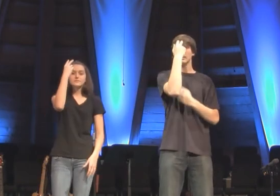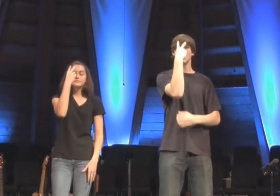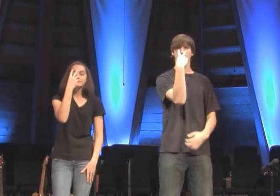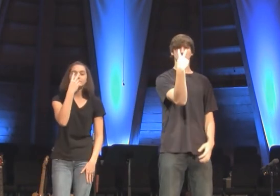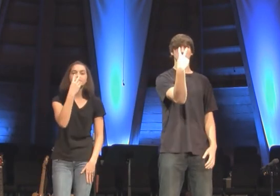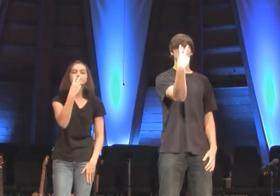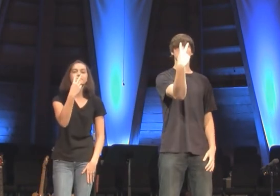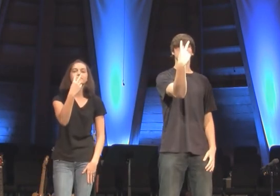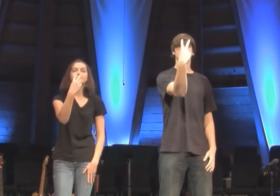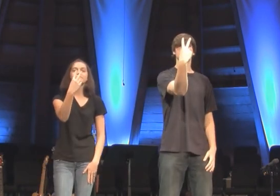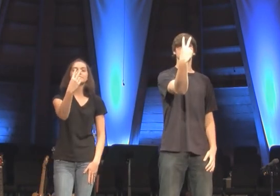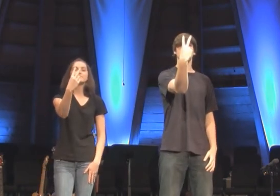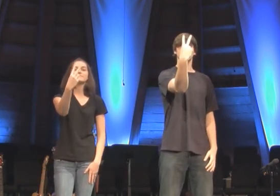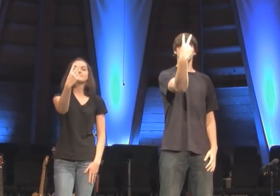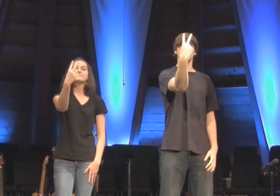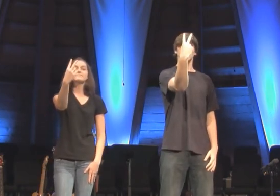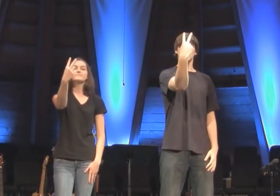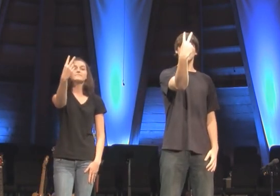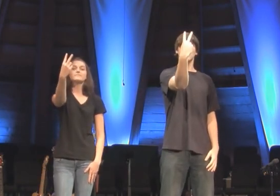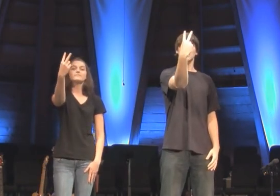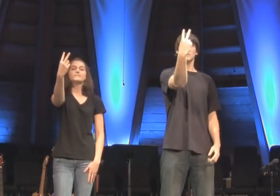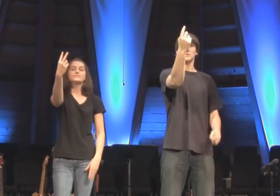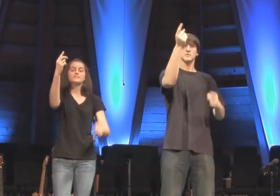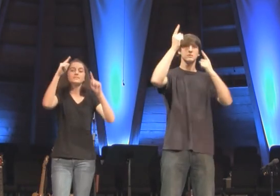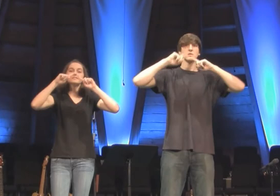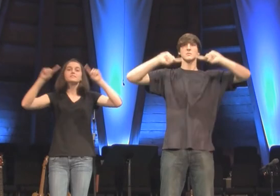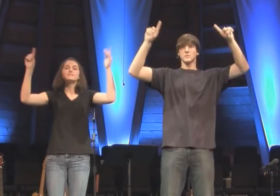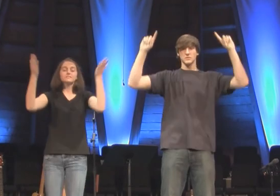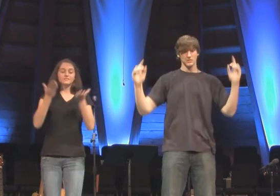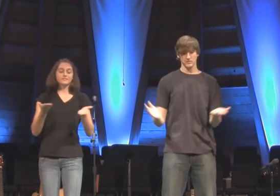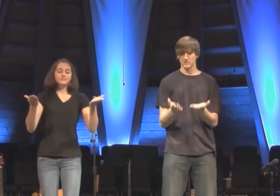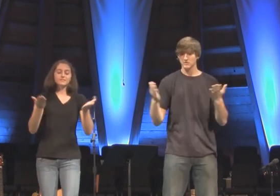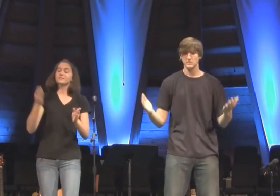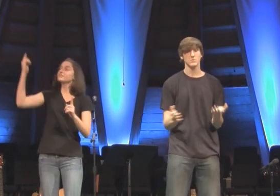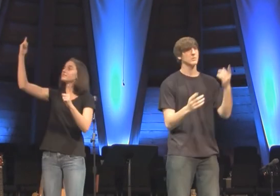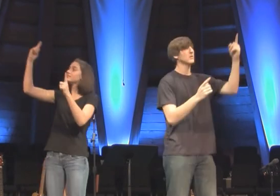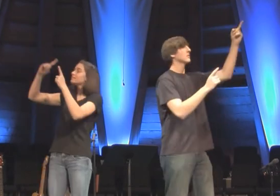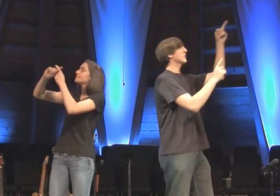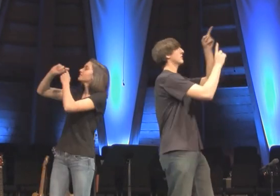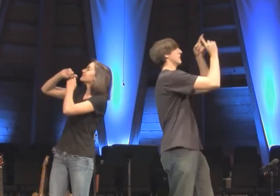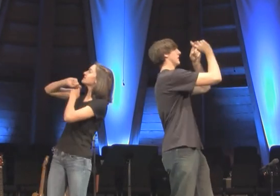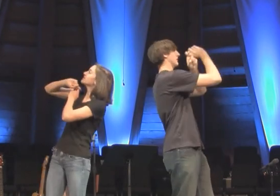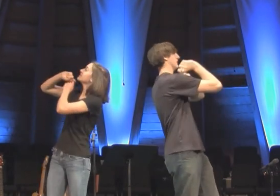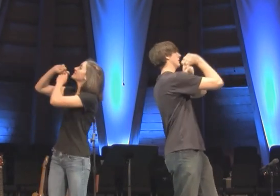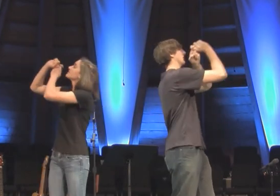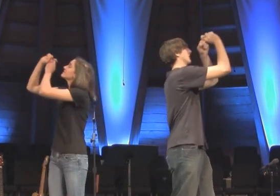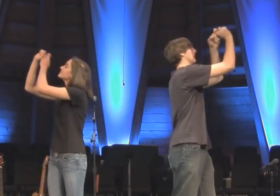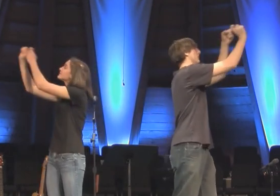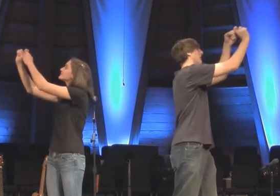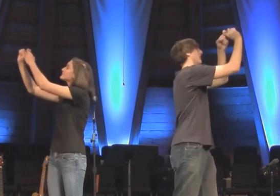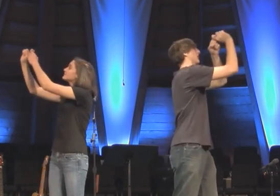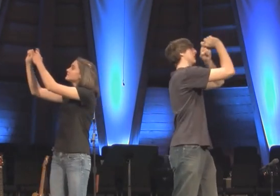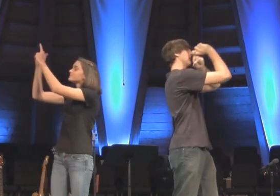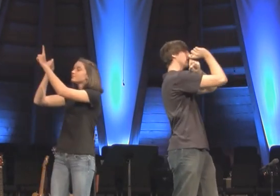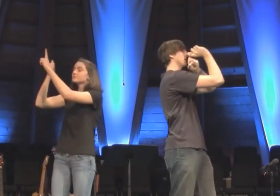and made the blind to see For the first time here on earth, did you know that God could be a friend?